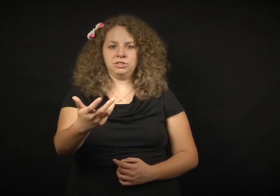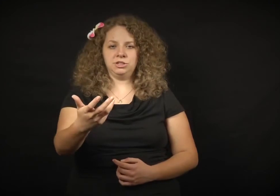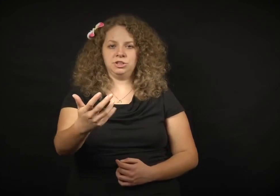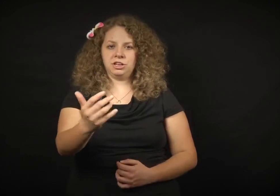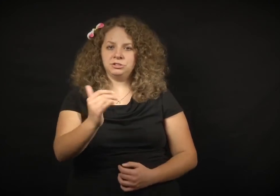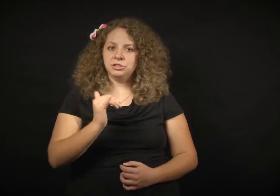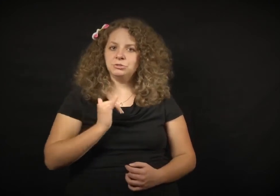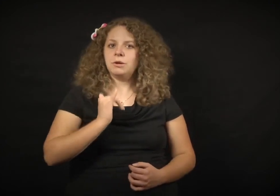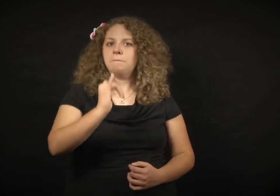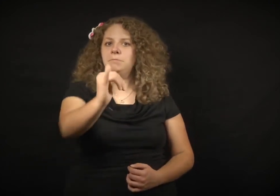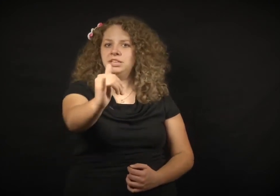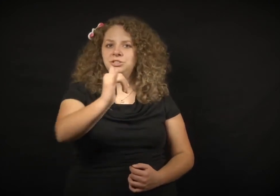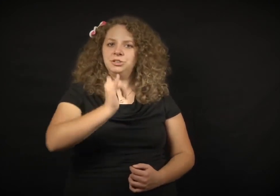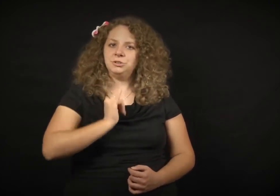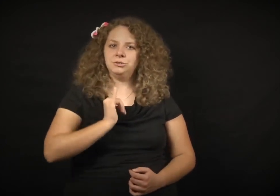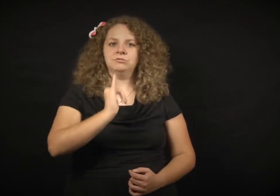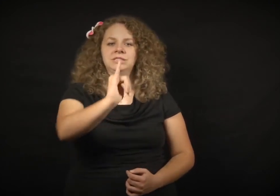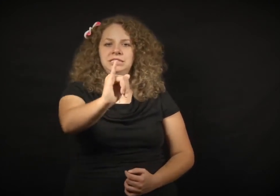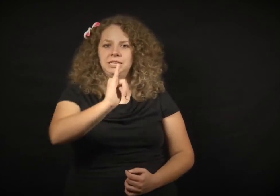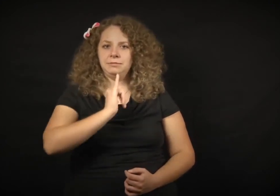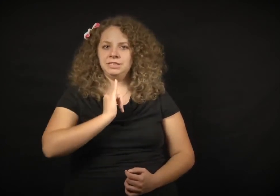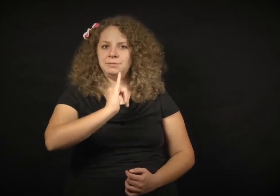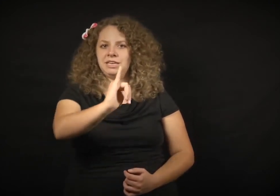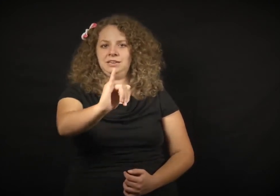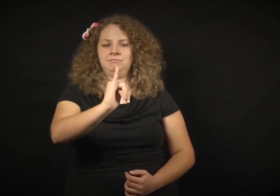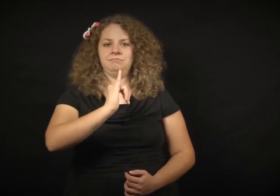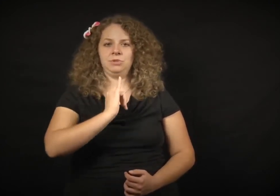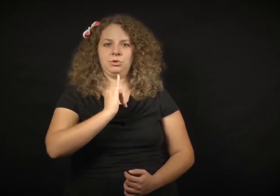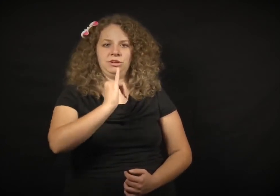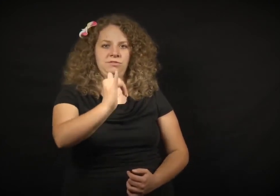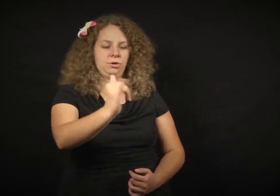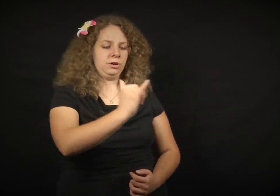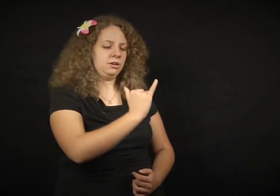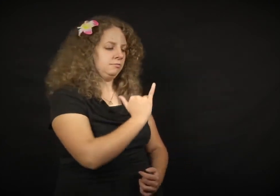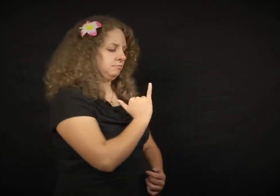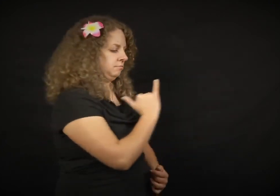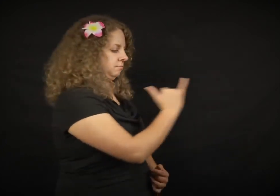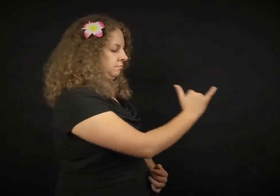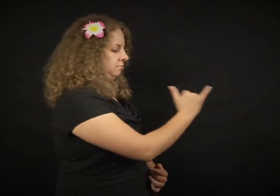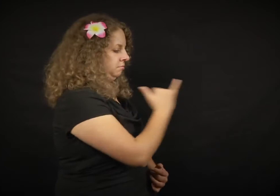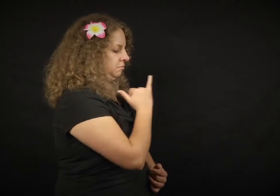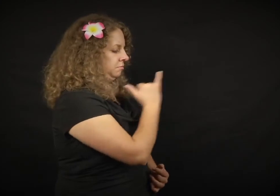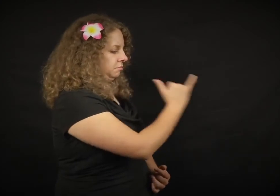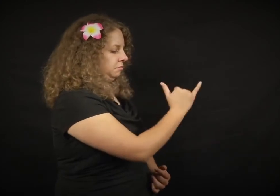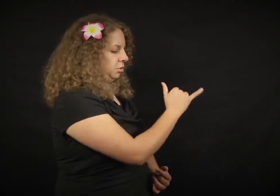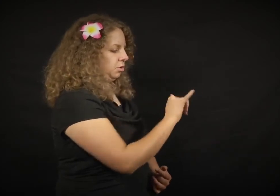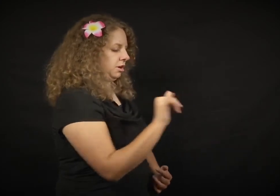you're talking to, me too, same as me, going forward. Or